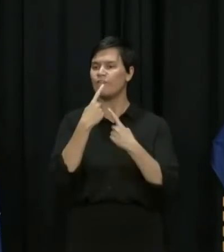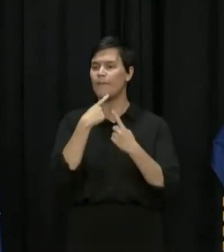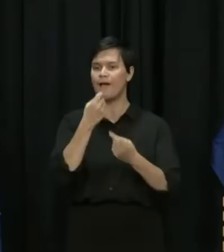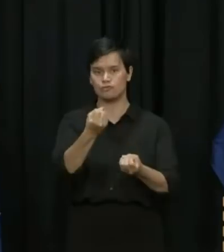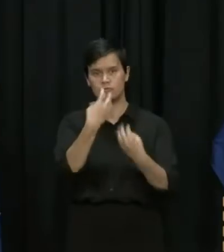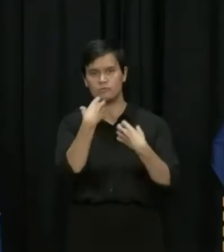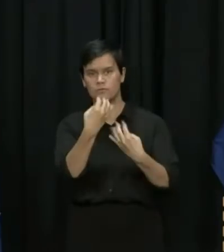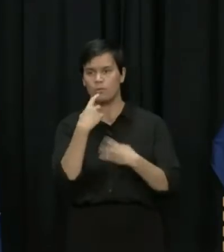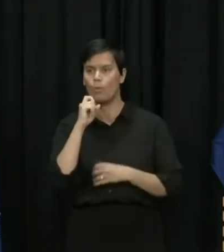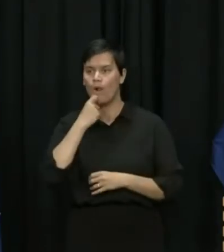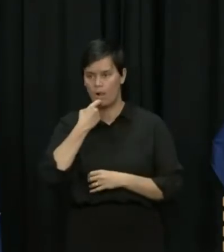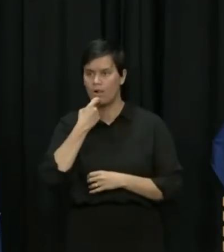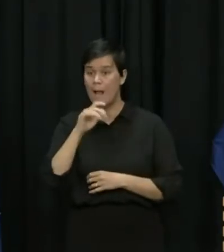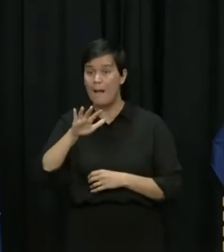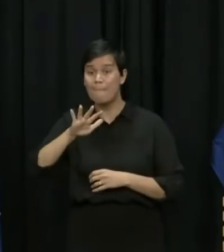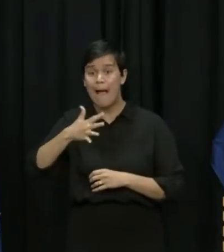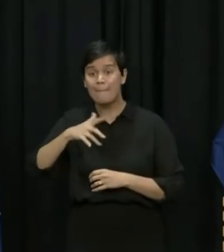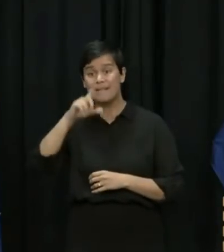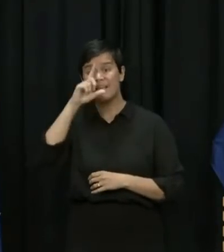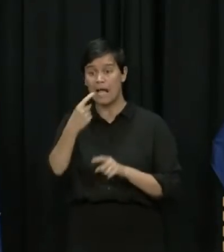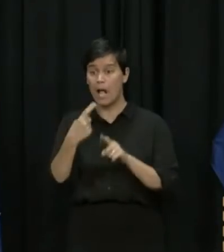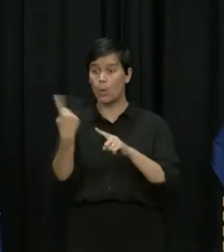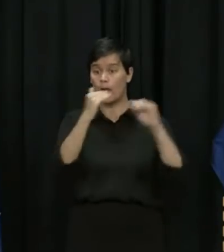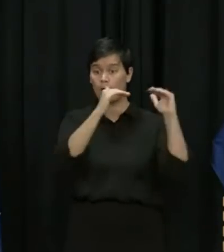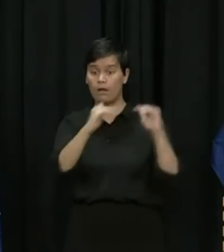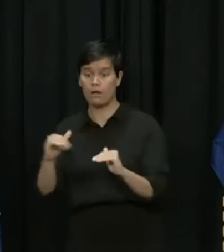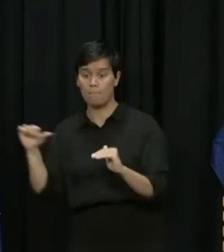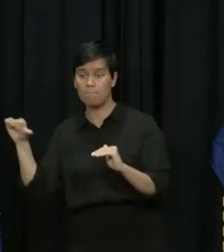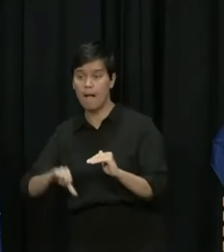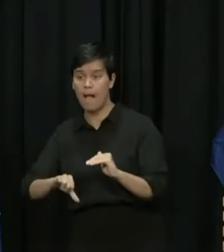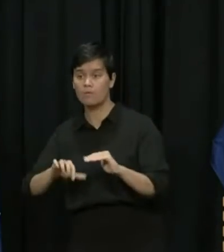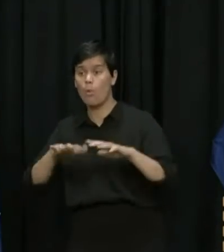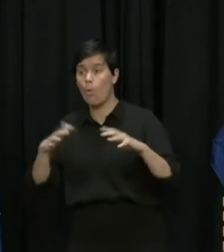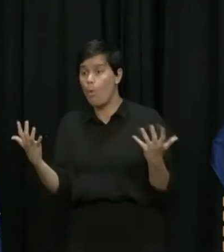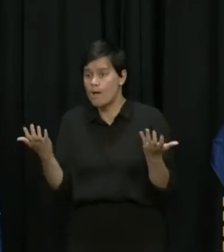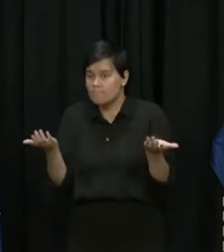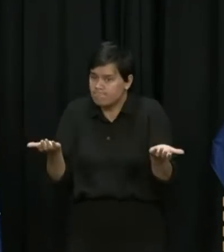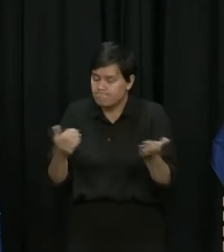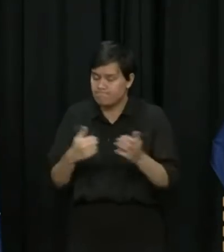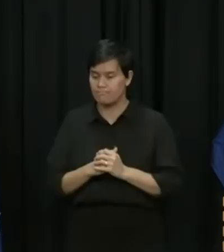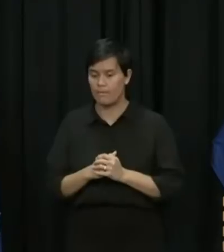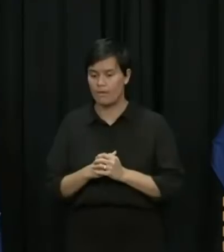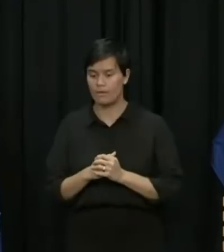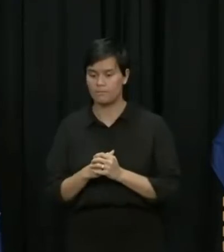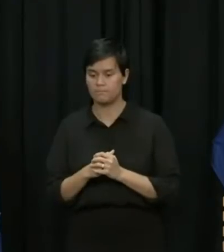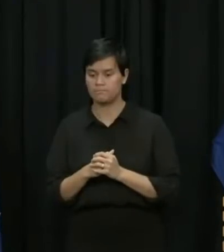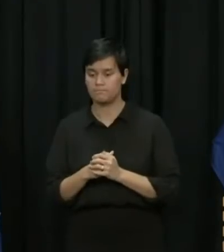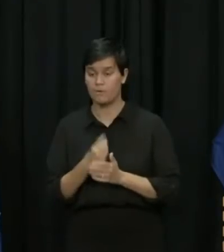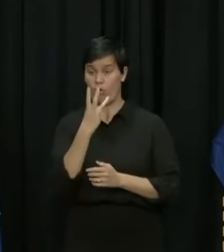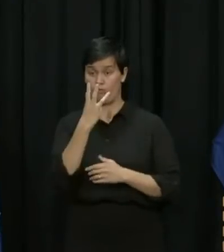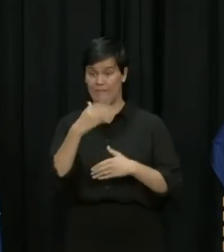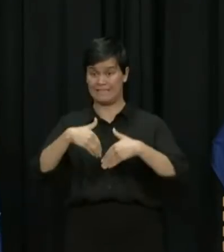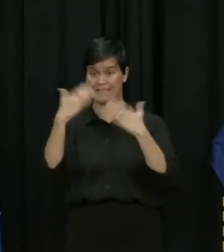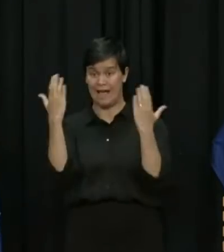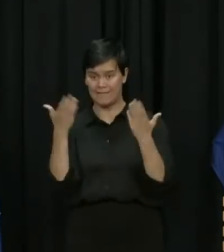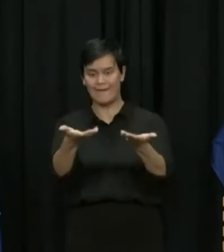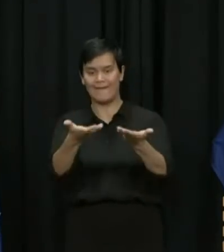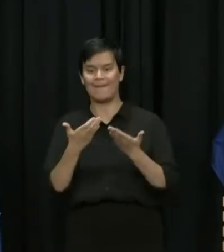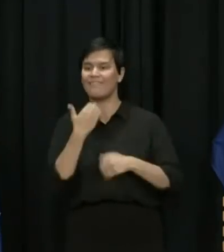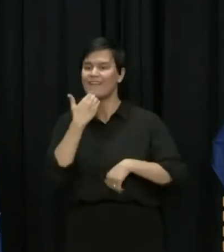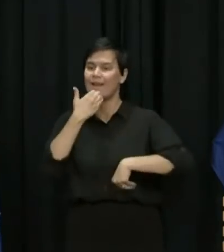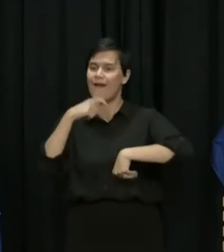believe we can safely move down levels as well. 3 days, though, should give us enough time to gather further